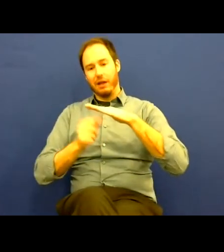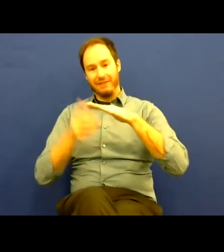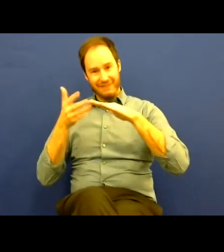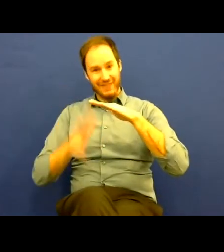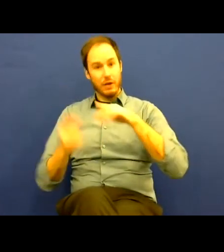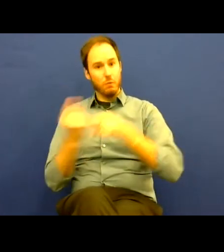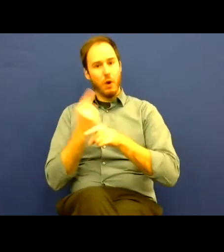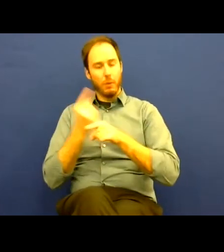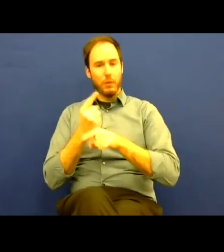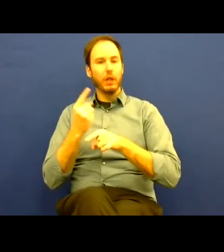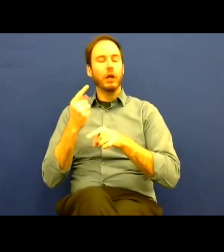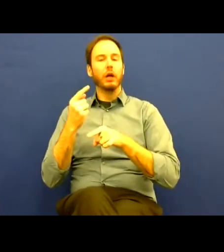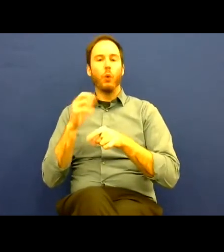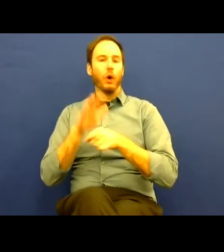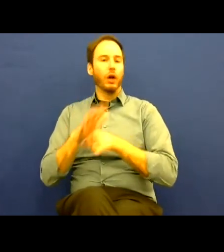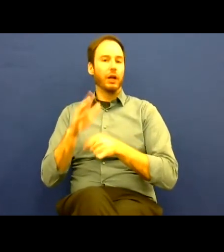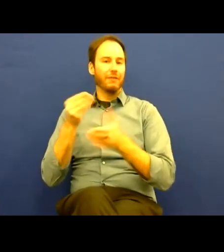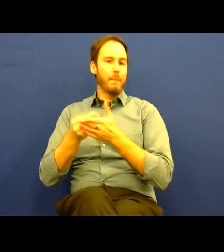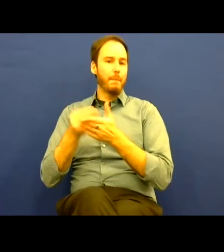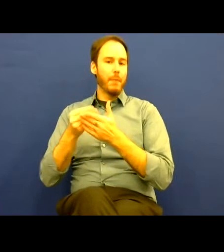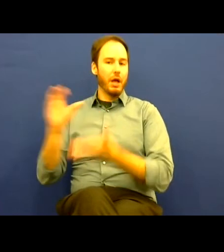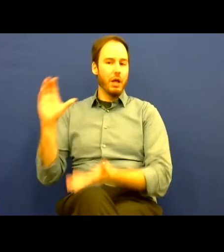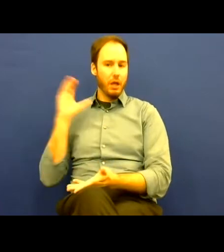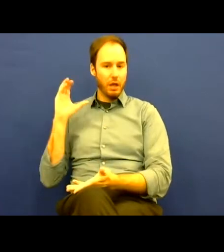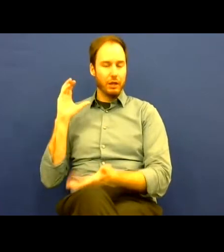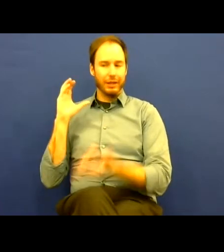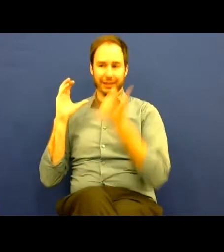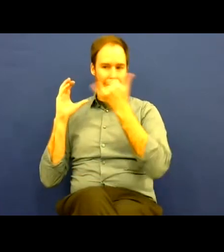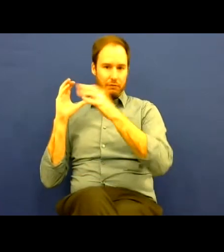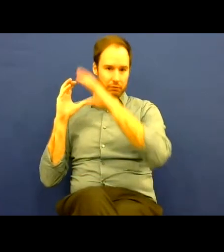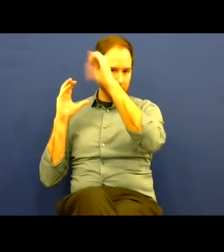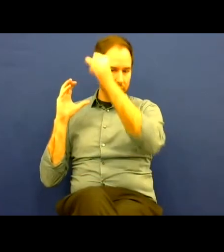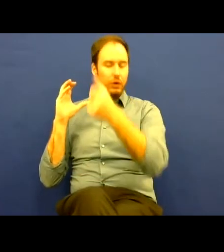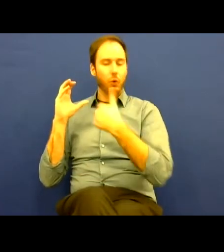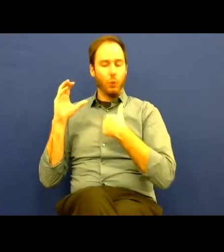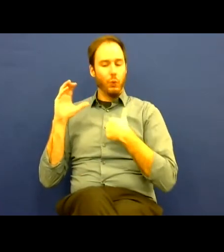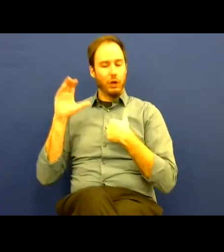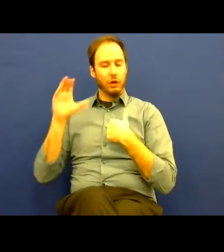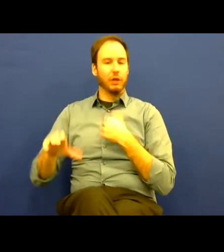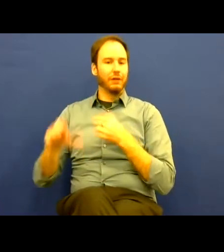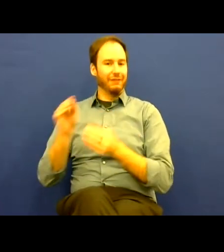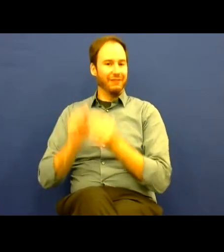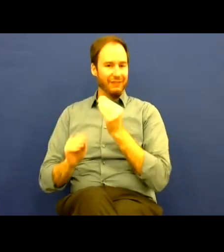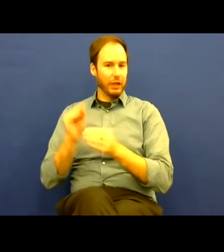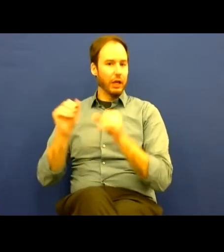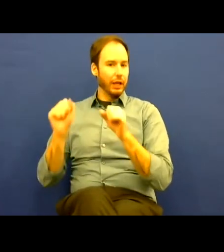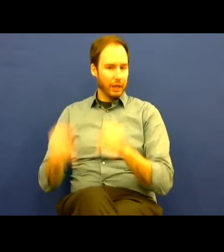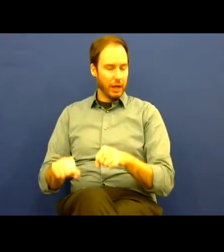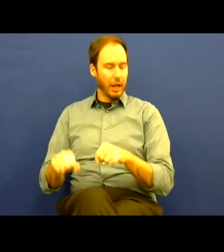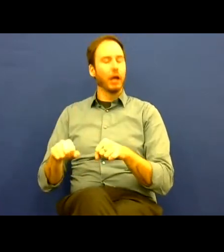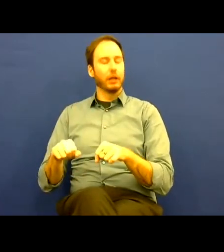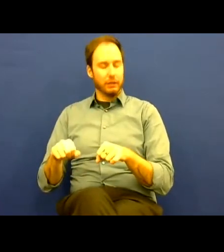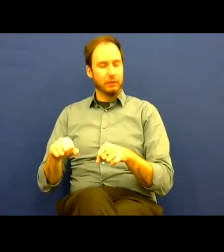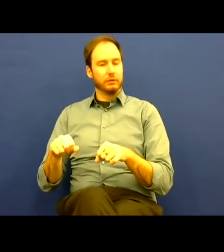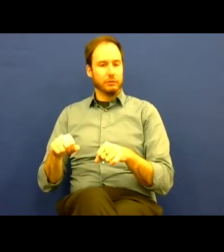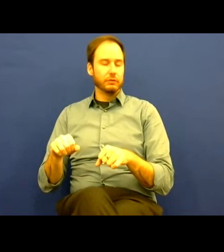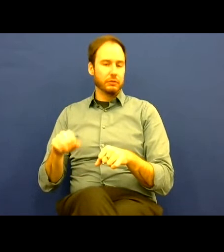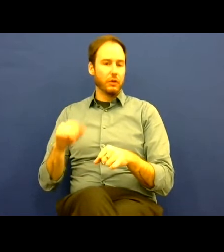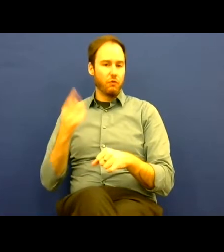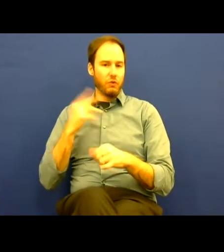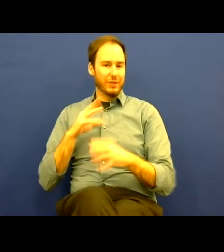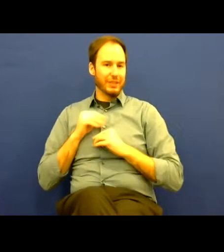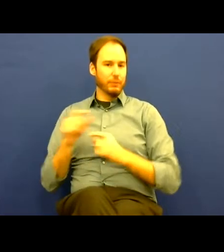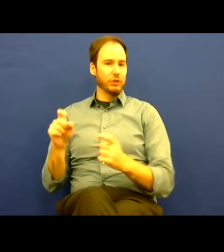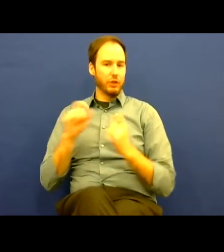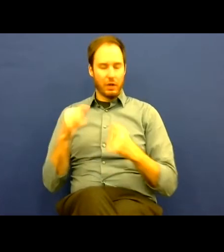done properly and or there's enough money for us to fix anything should it remain deficient. So